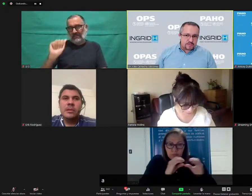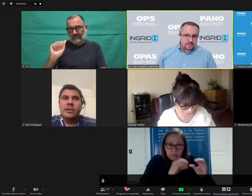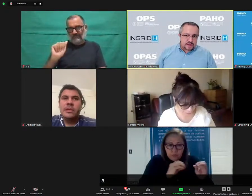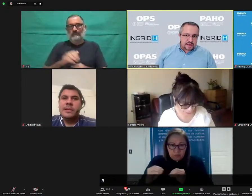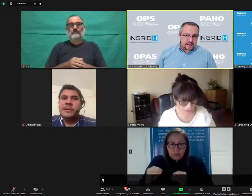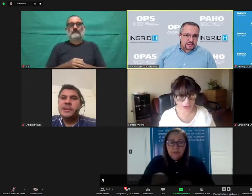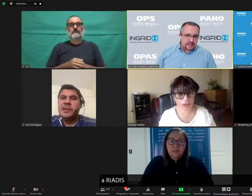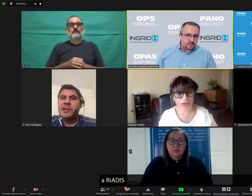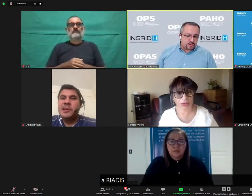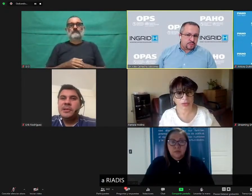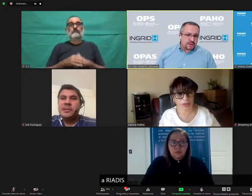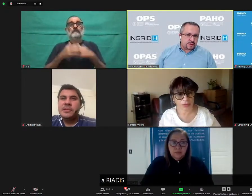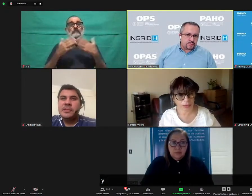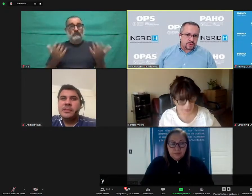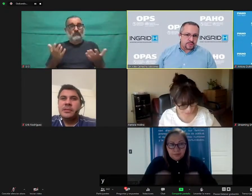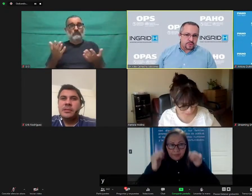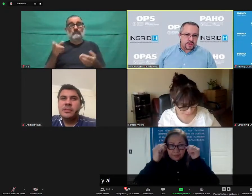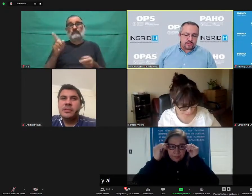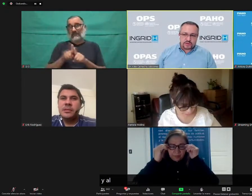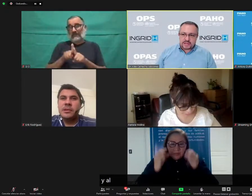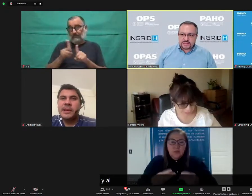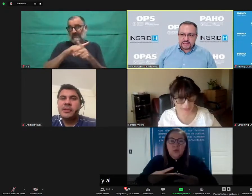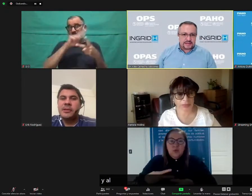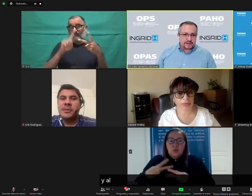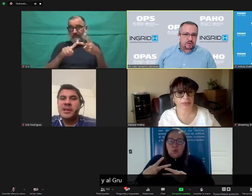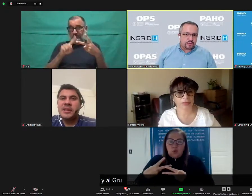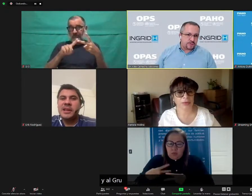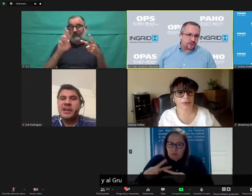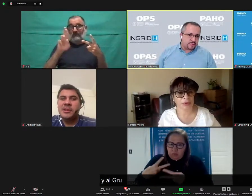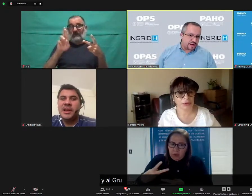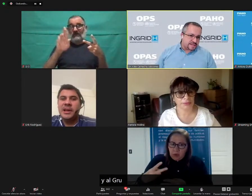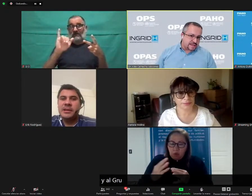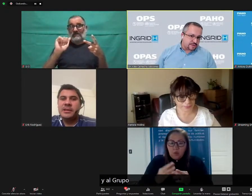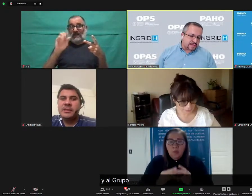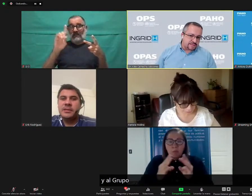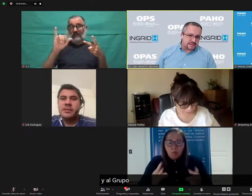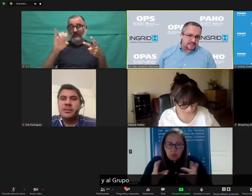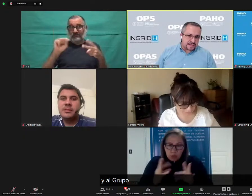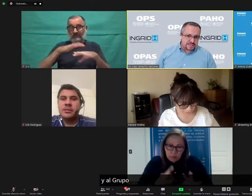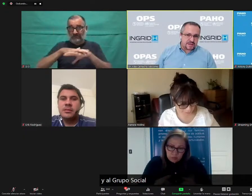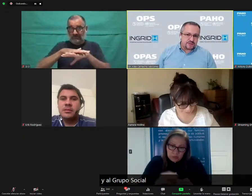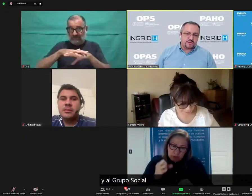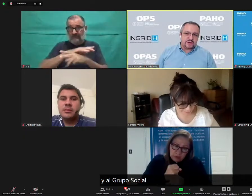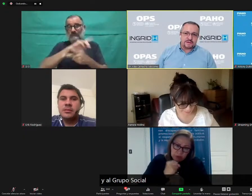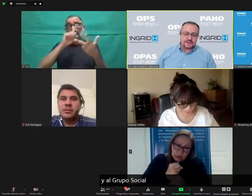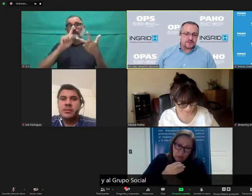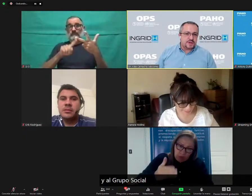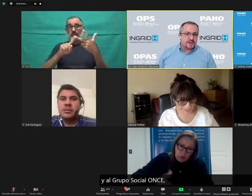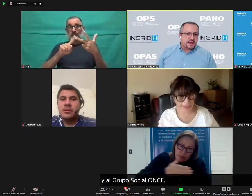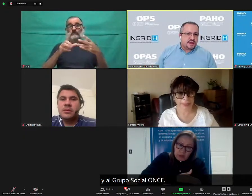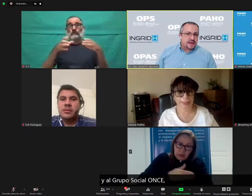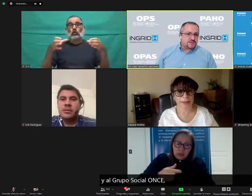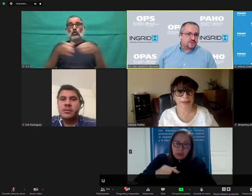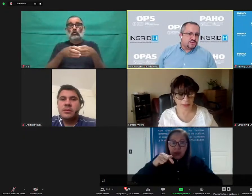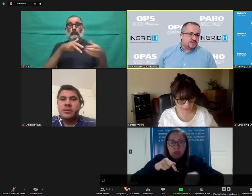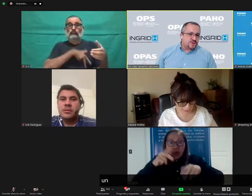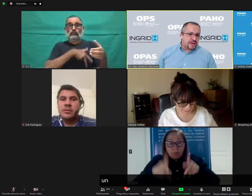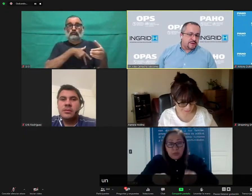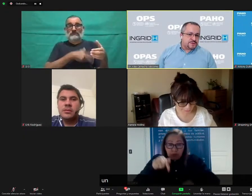two organizations have a very important value in the prior work we've carried out regarding